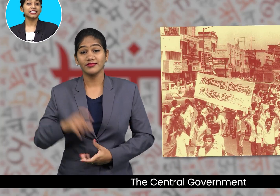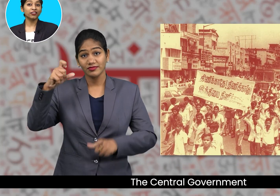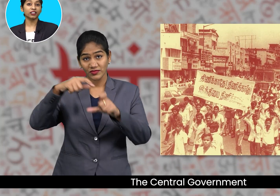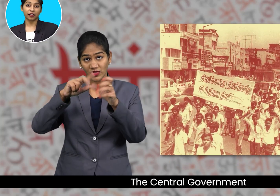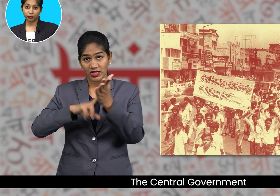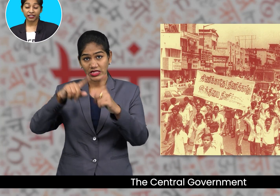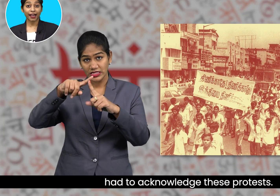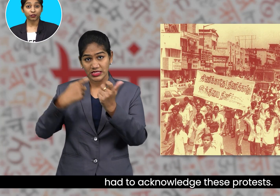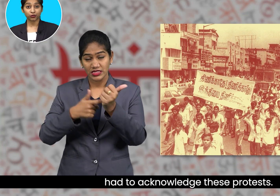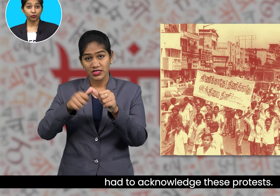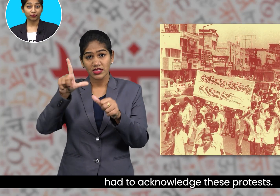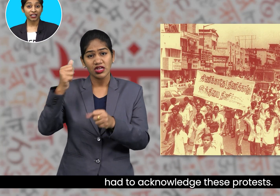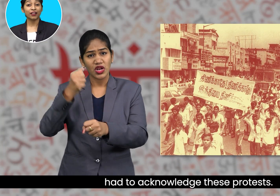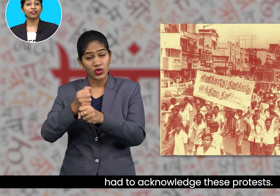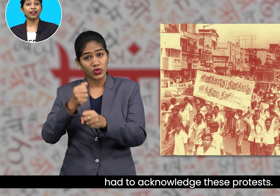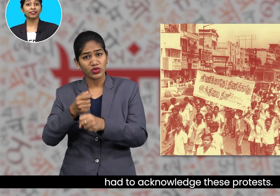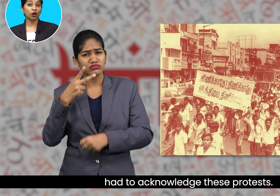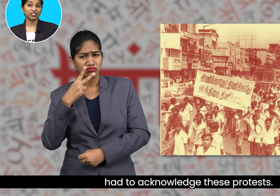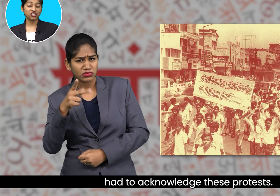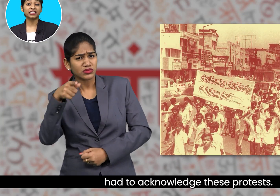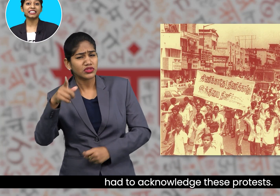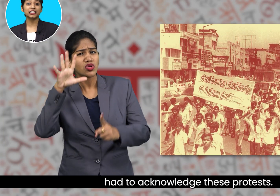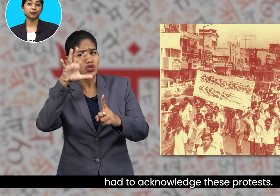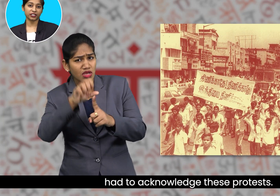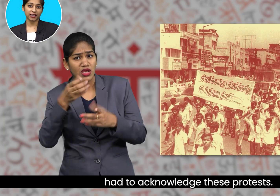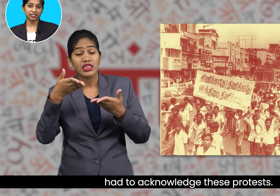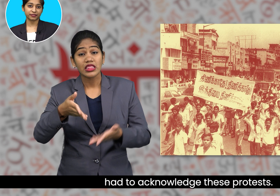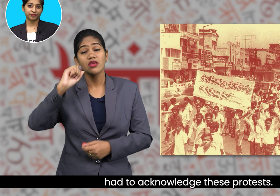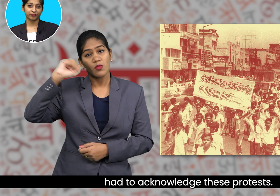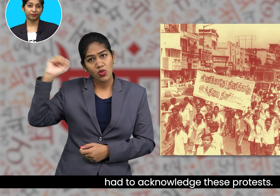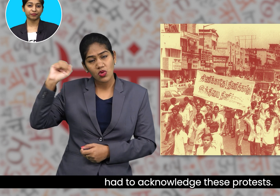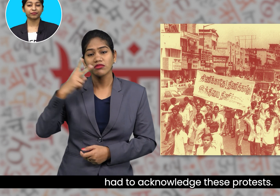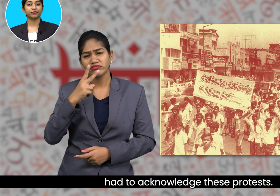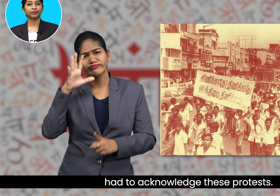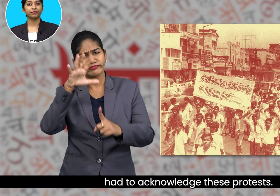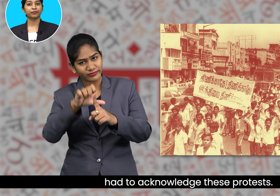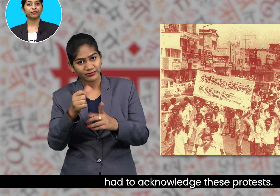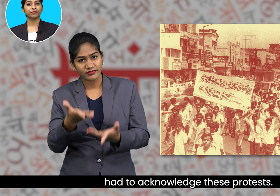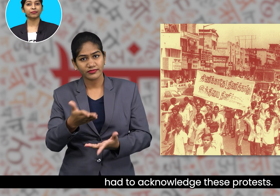The central government had to acknowledge these protests.